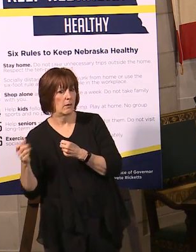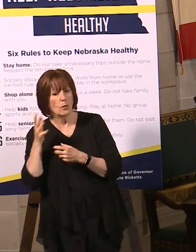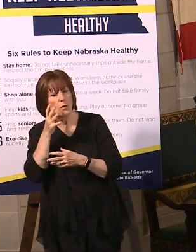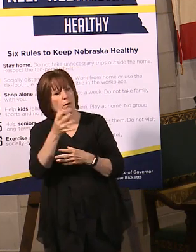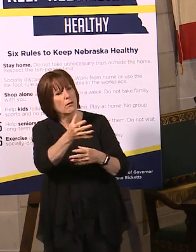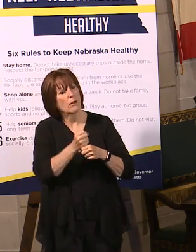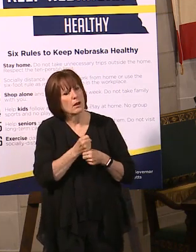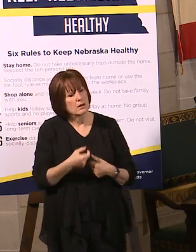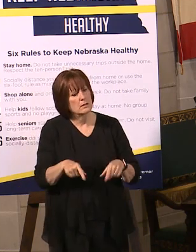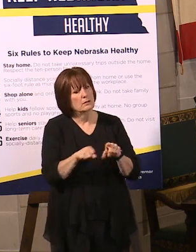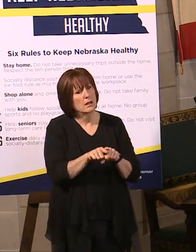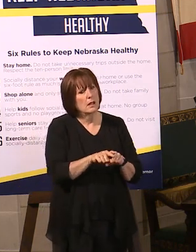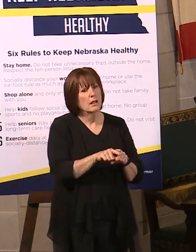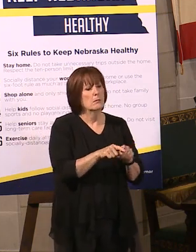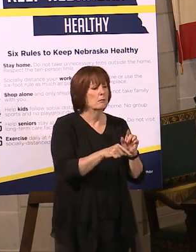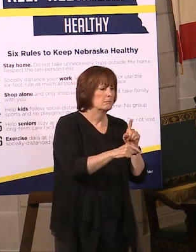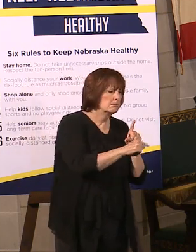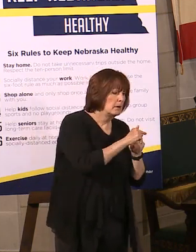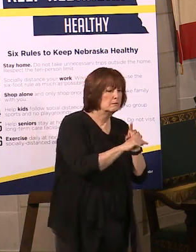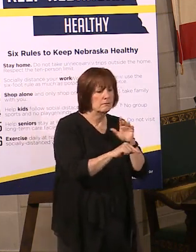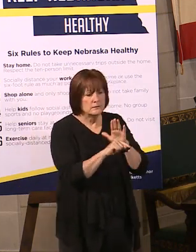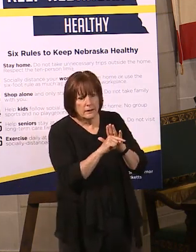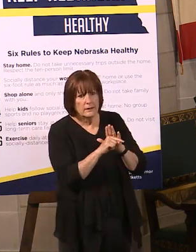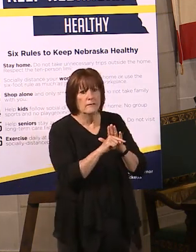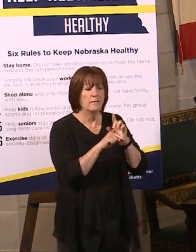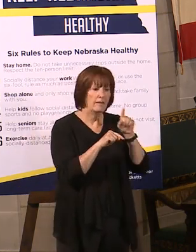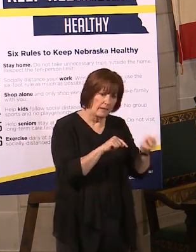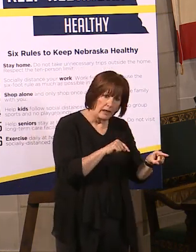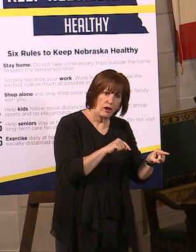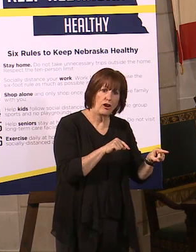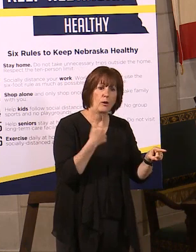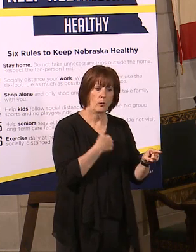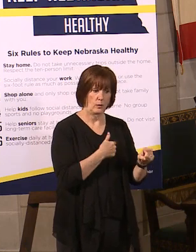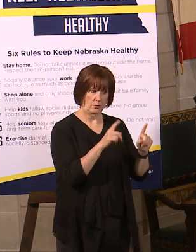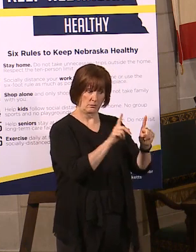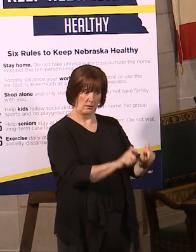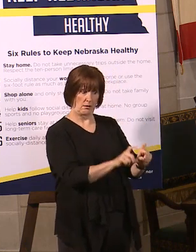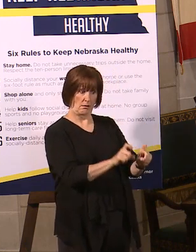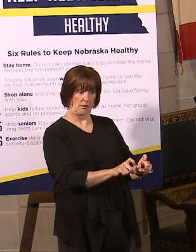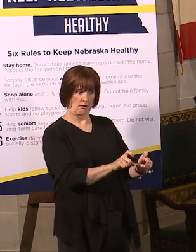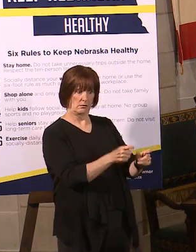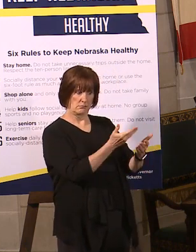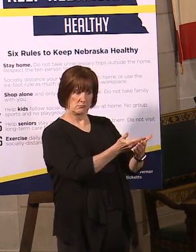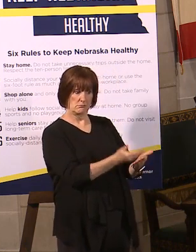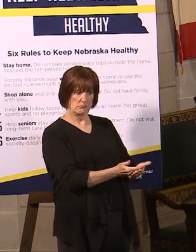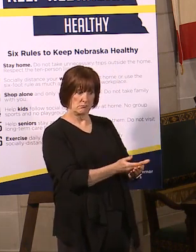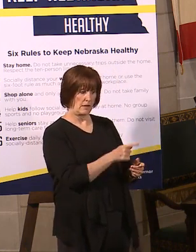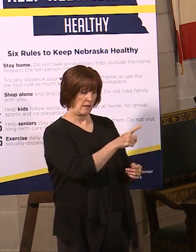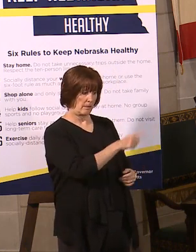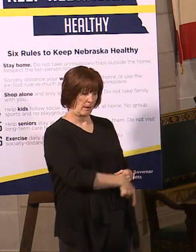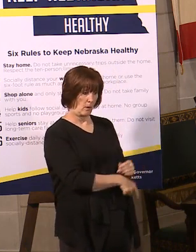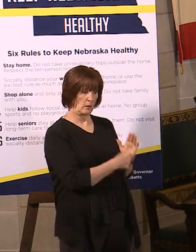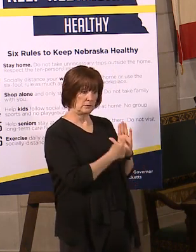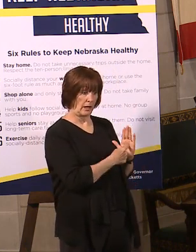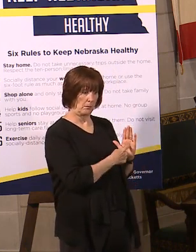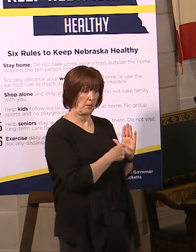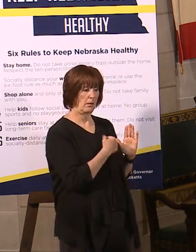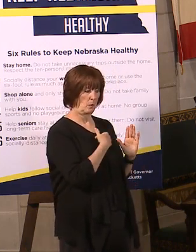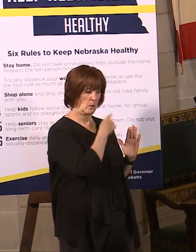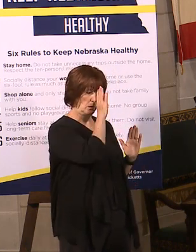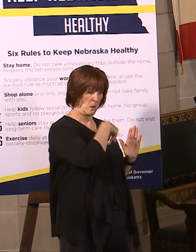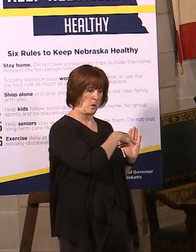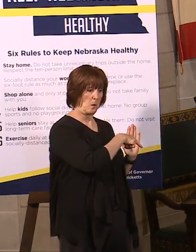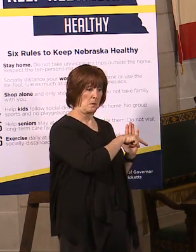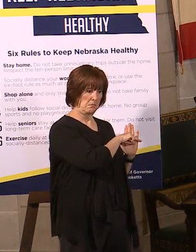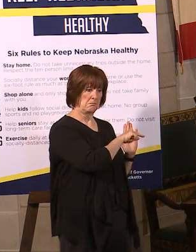sort of results of positive or negative coming out there now that we've actually tested that, yeah, these samples here came out the way we expected because